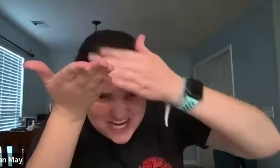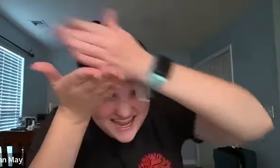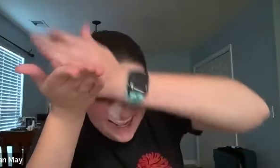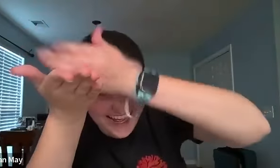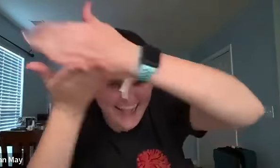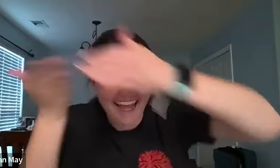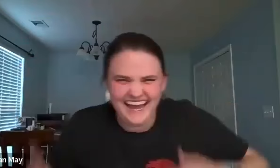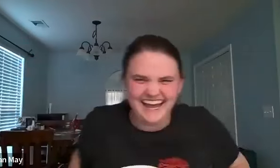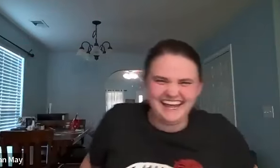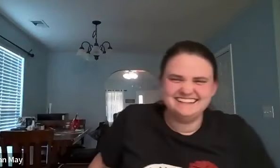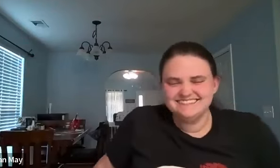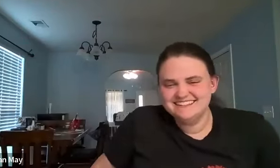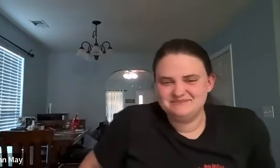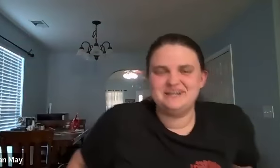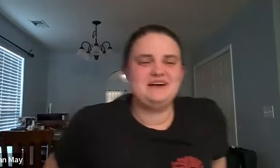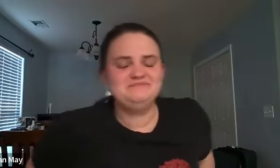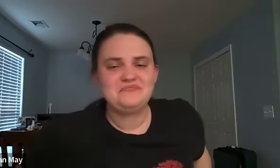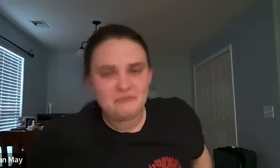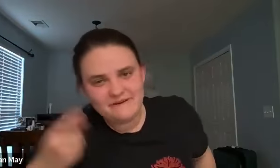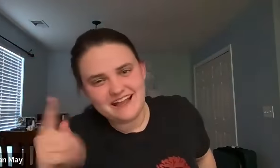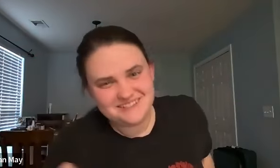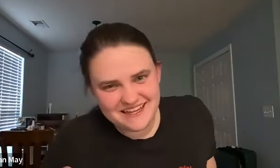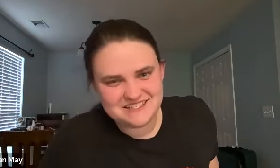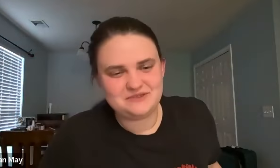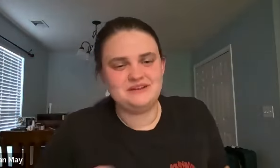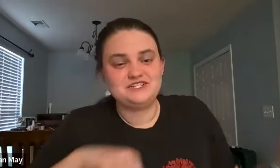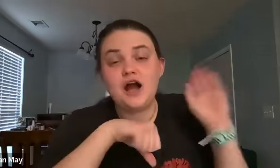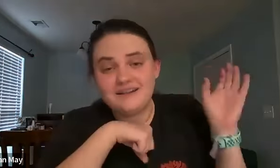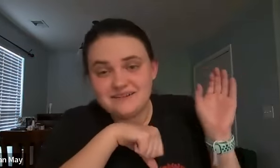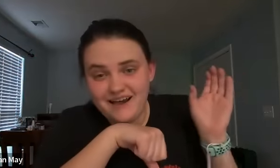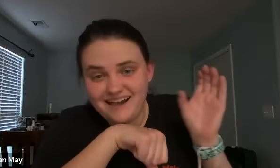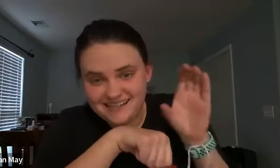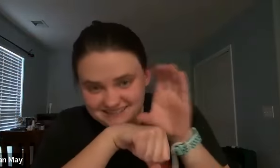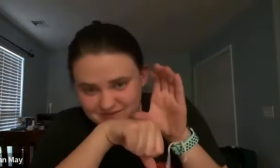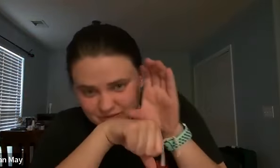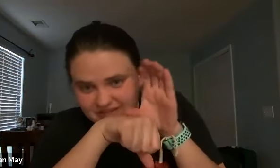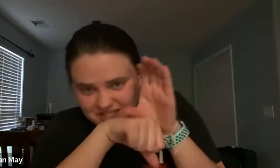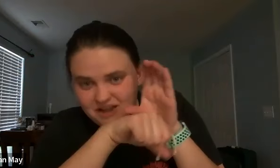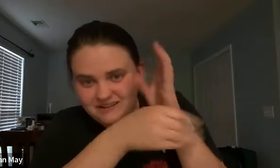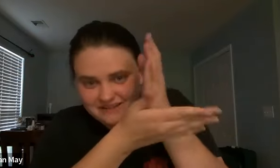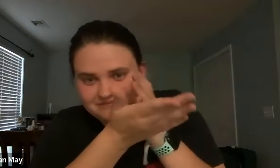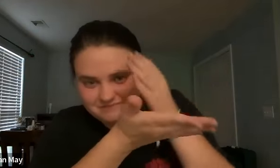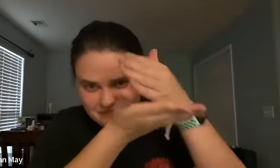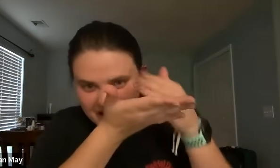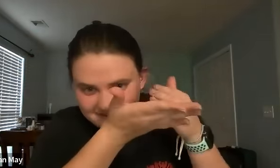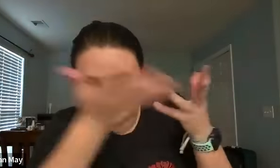attention. But well, actually that is a good one. Chocolate pie would be that chocolate pie.